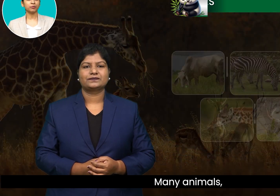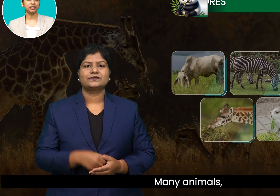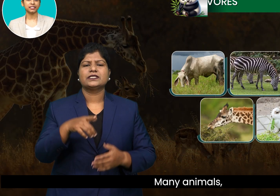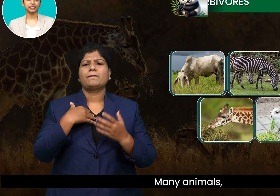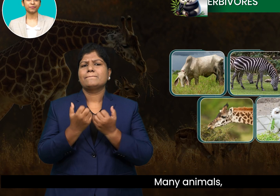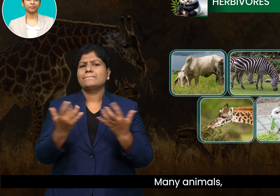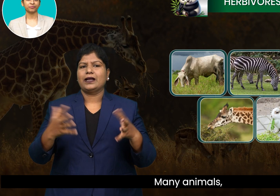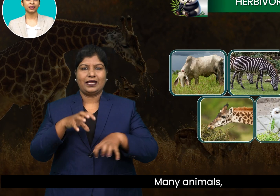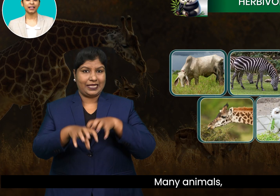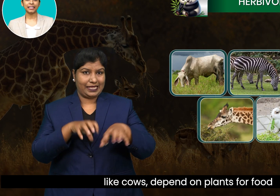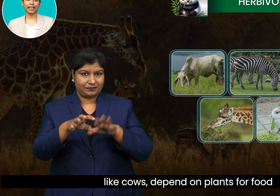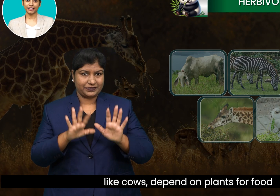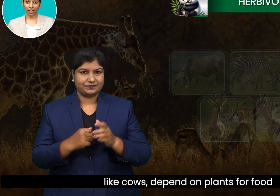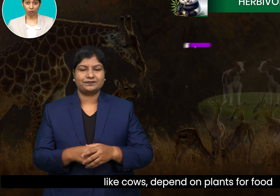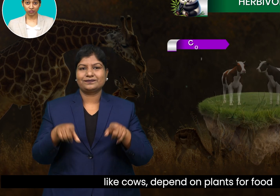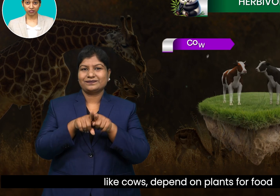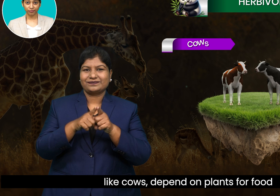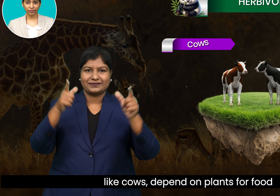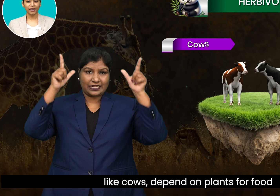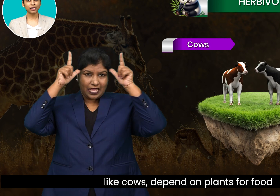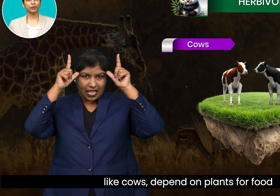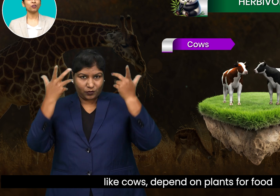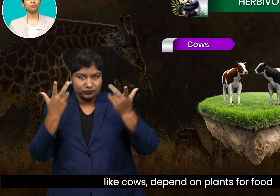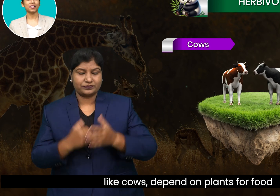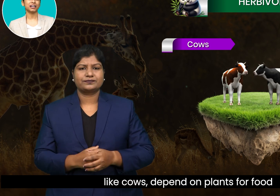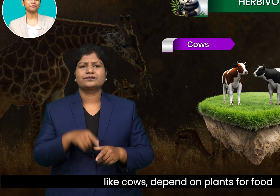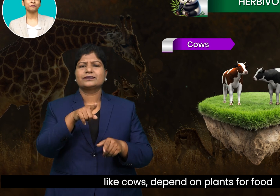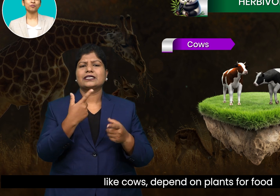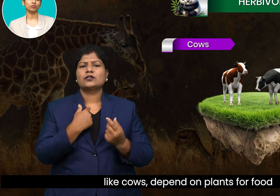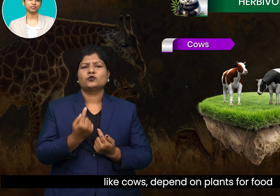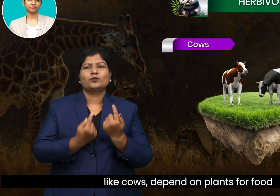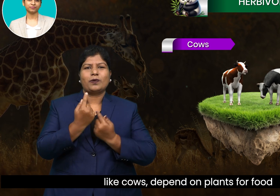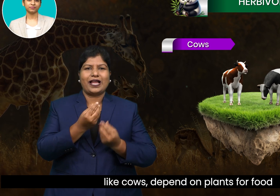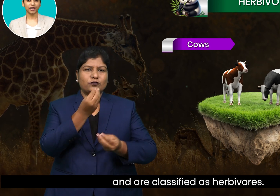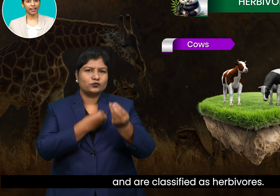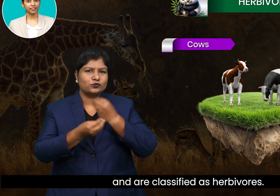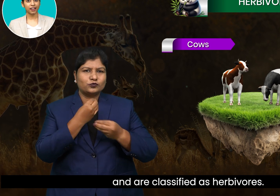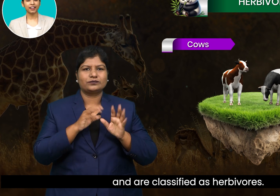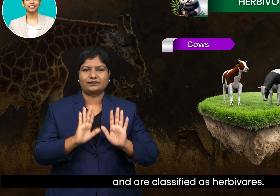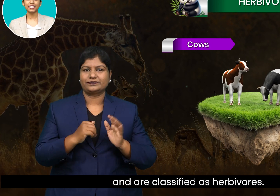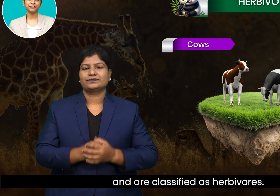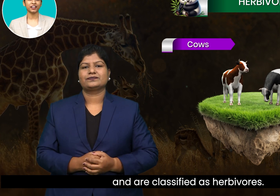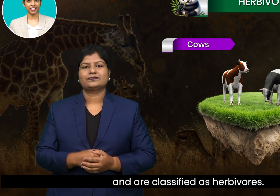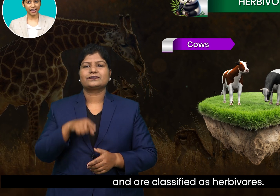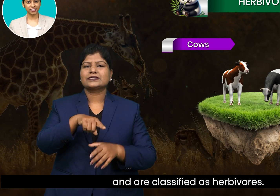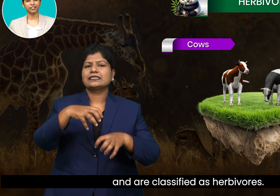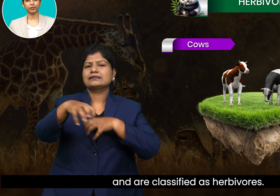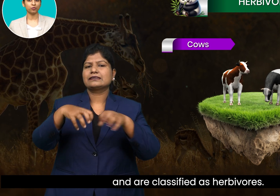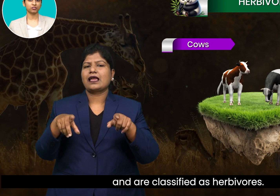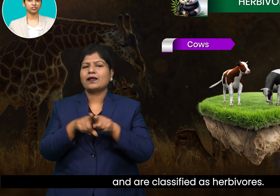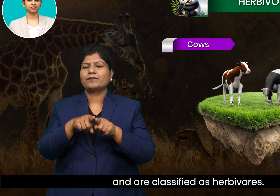Many animals, like cows, depend on plants for food and are classified